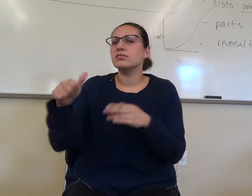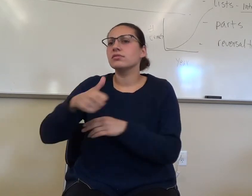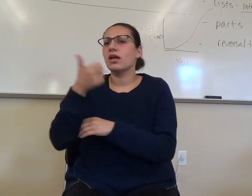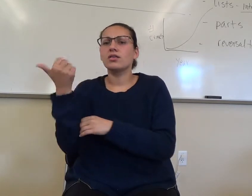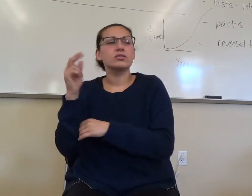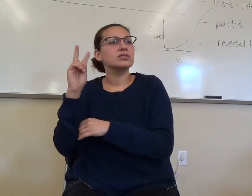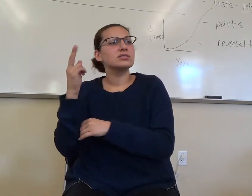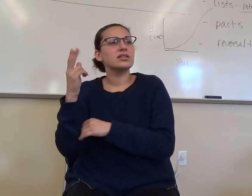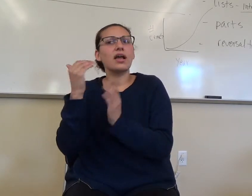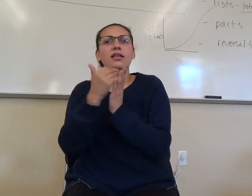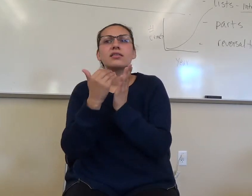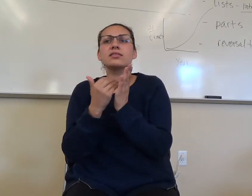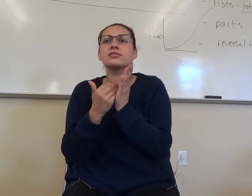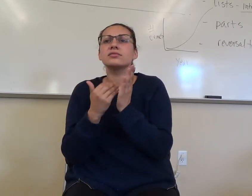list?